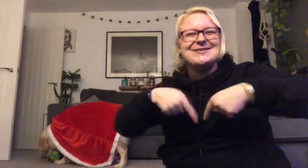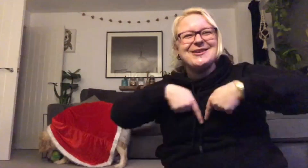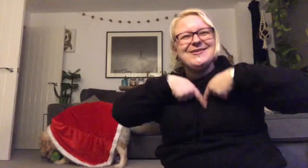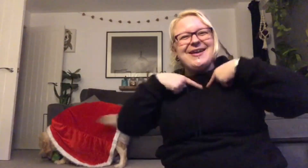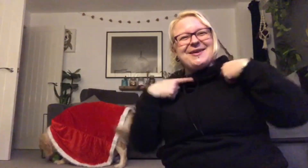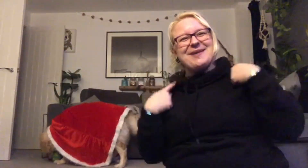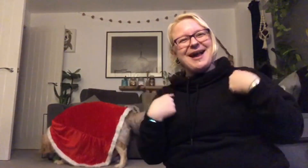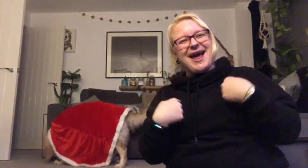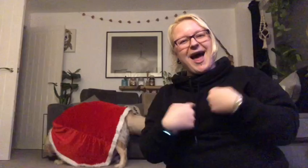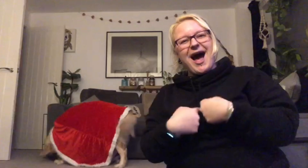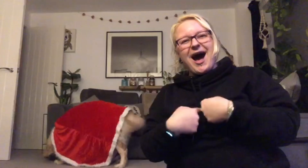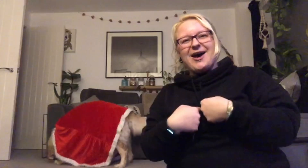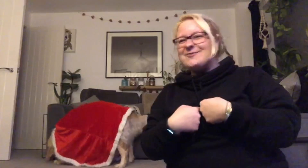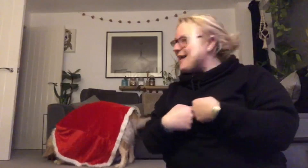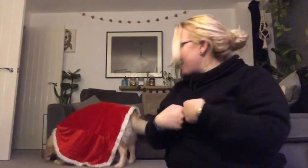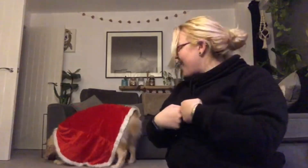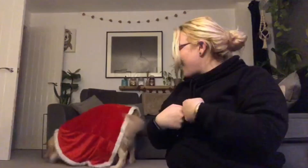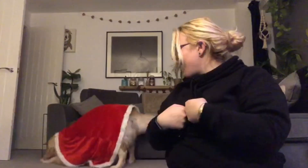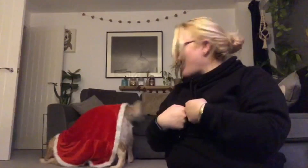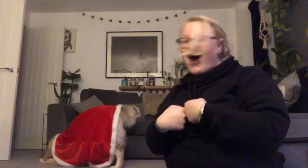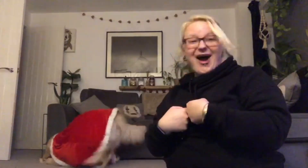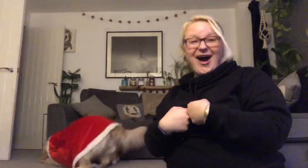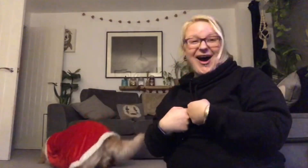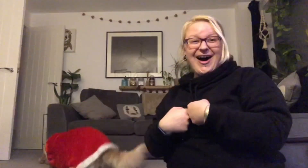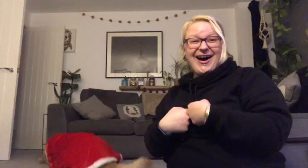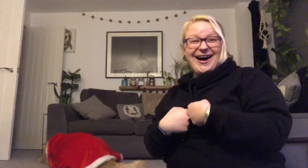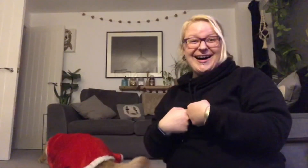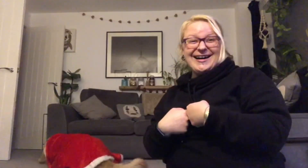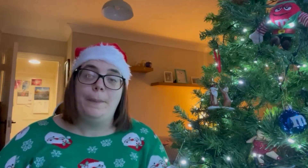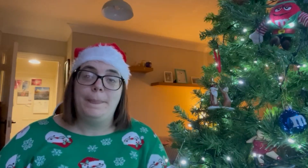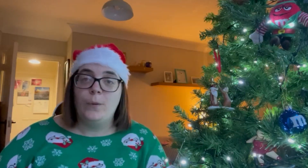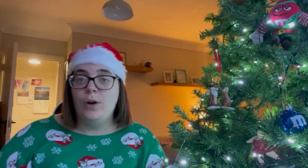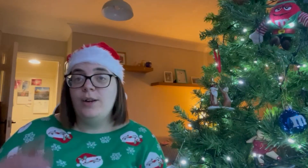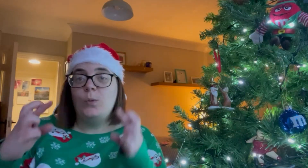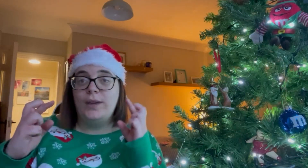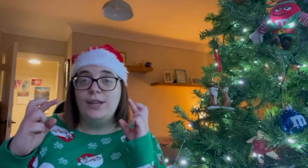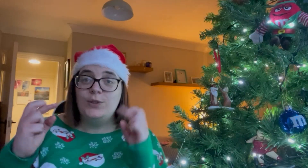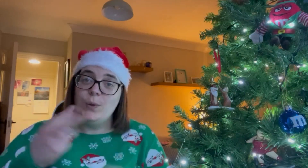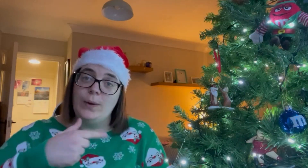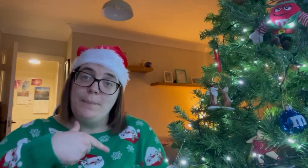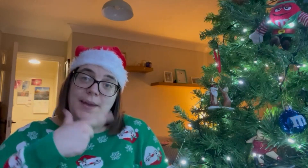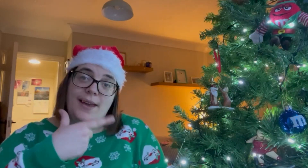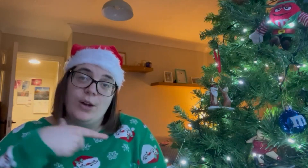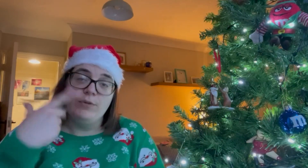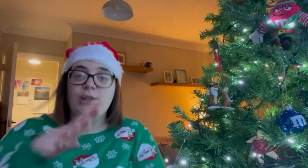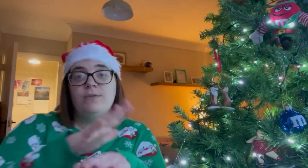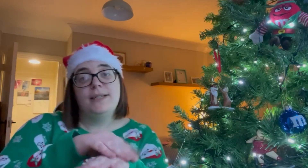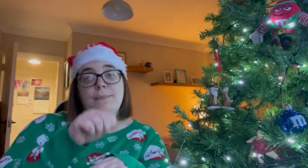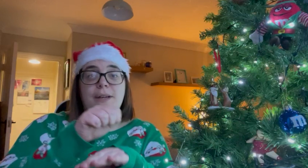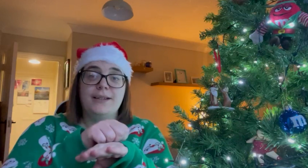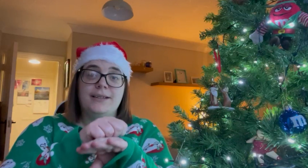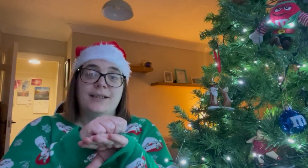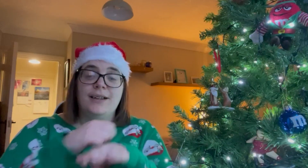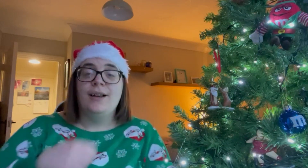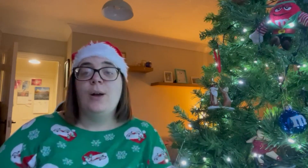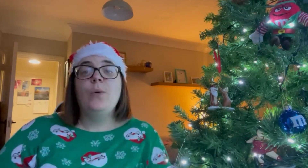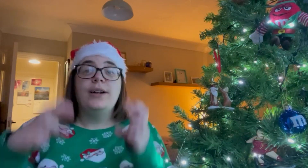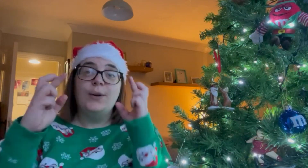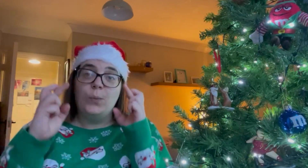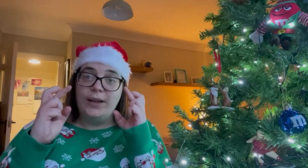the bottom of my heart. I want to wish you a Merry Christmas. I want to wish you a Merry Christmas. I want to wish